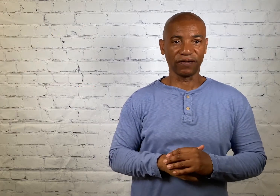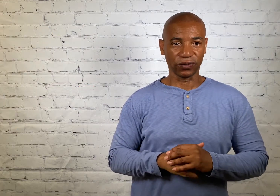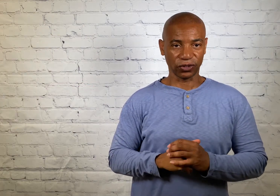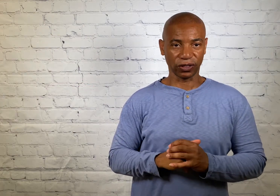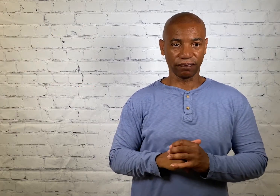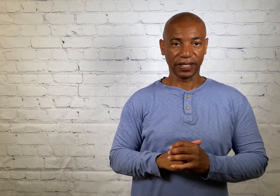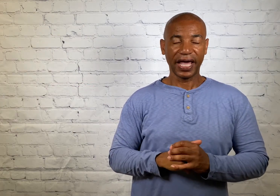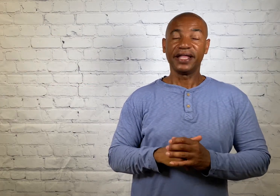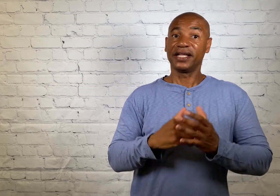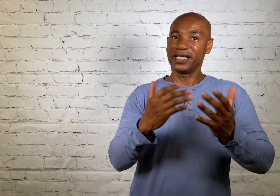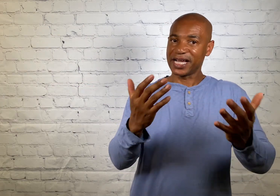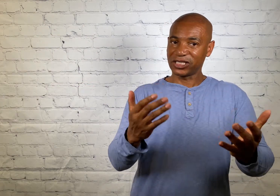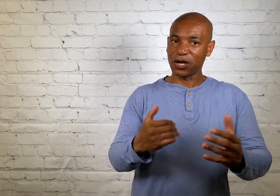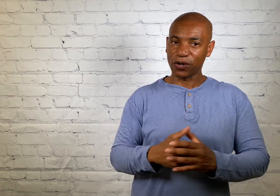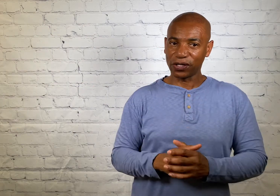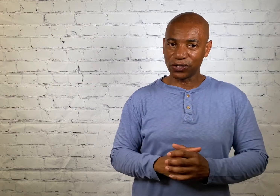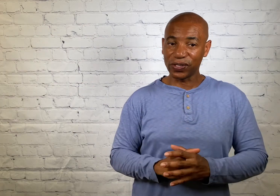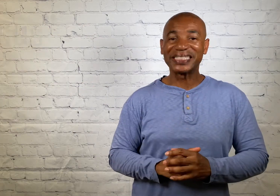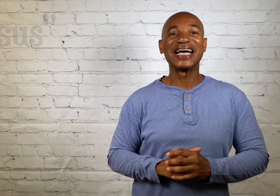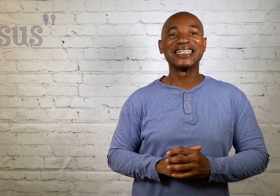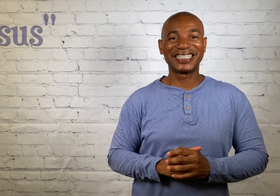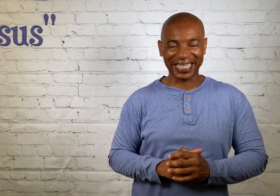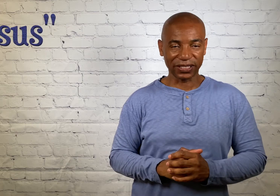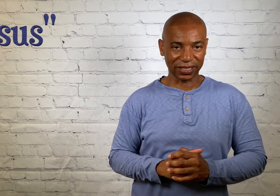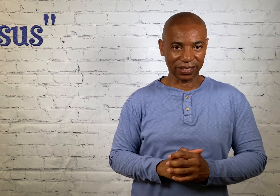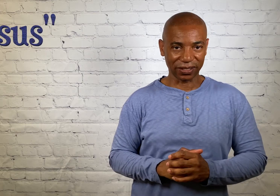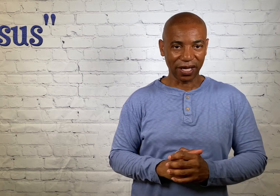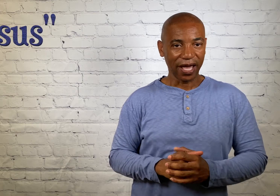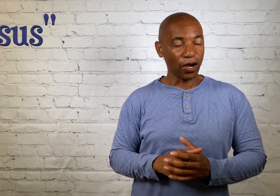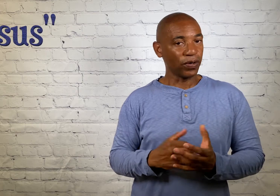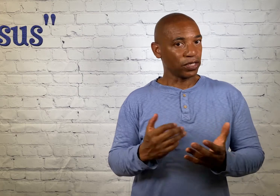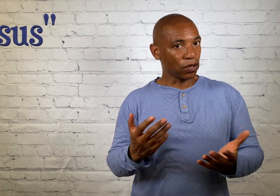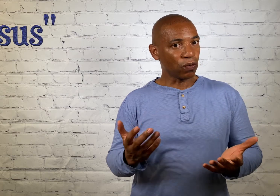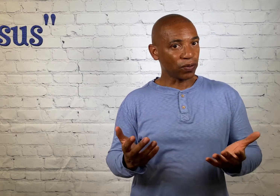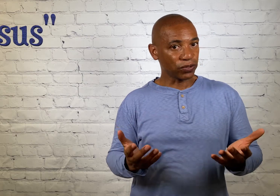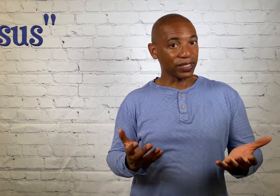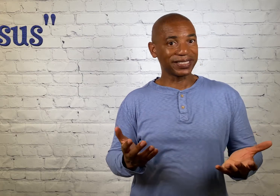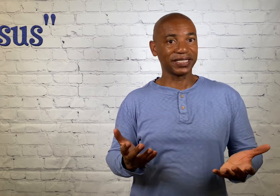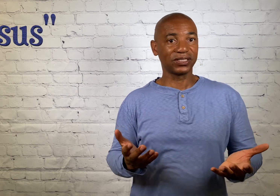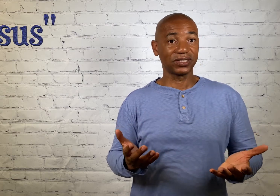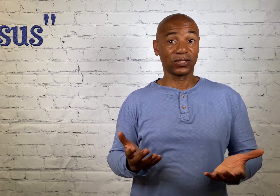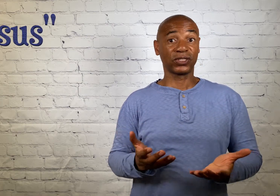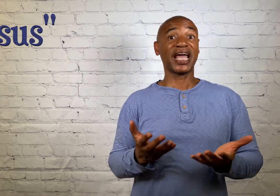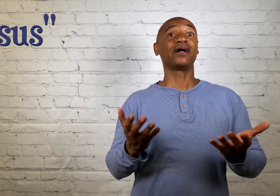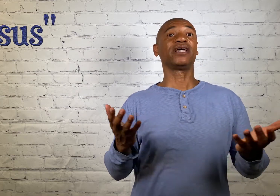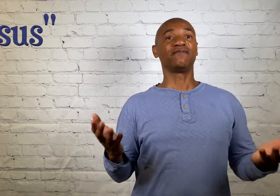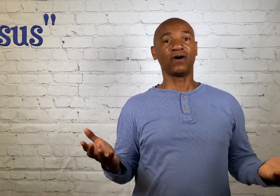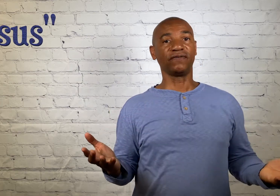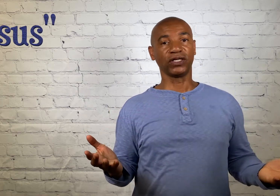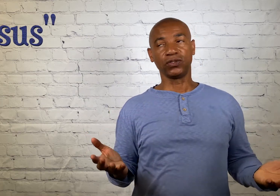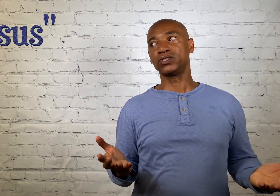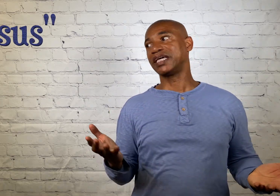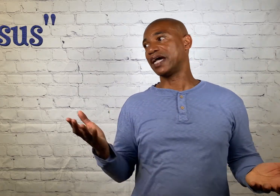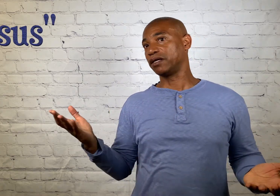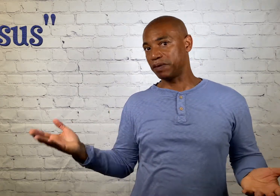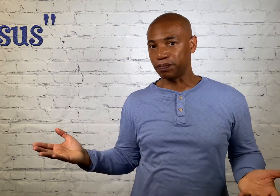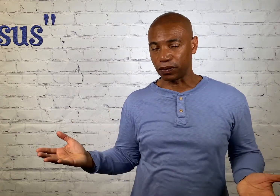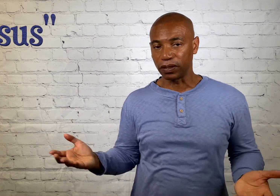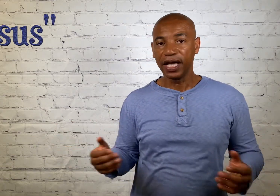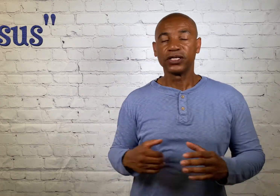revolution. Now, the next sign we're going to do is census. And we know when we're doing census, there's counting involved, and usually counting people.